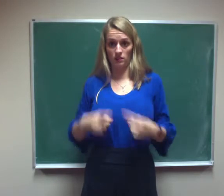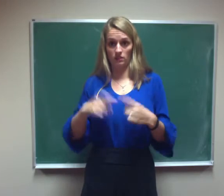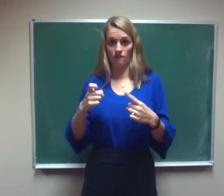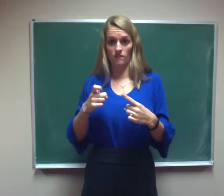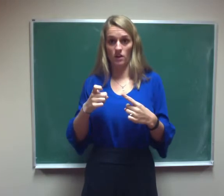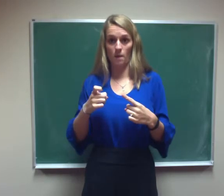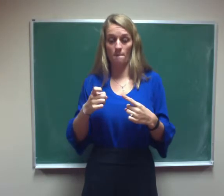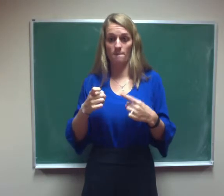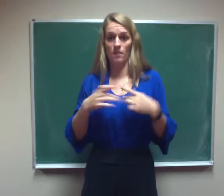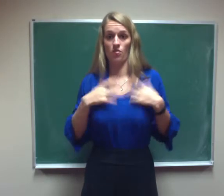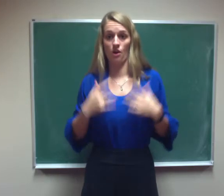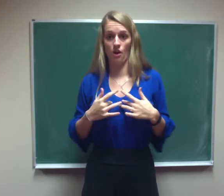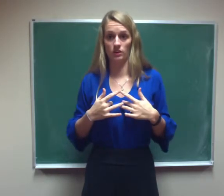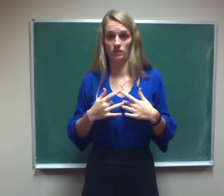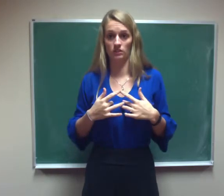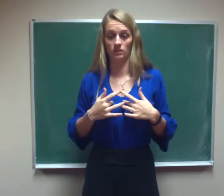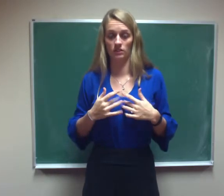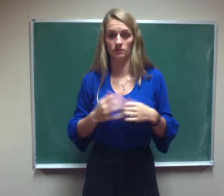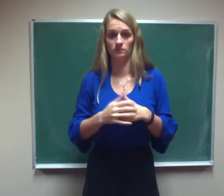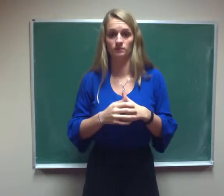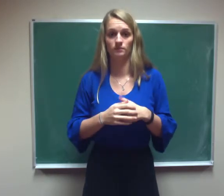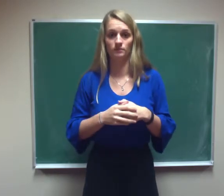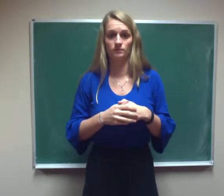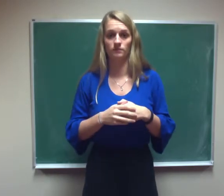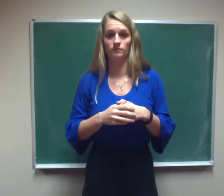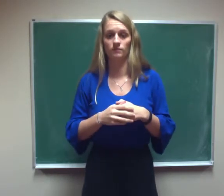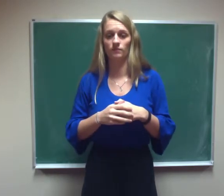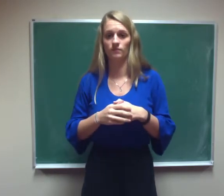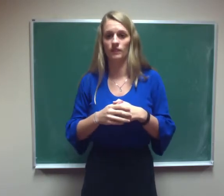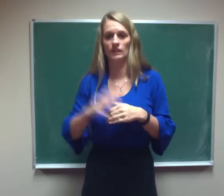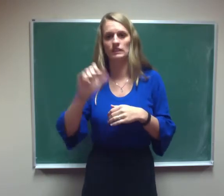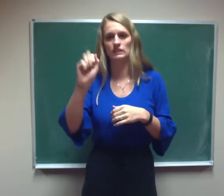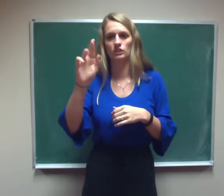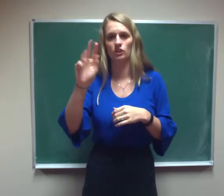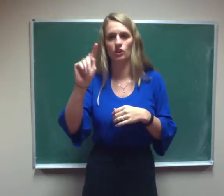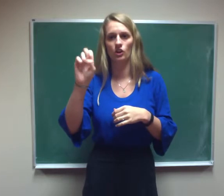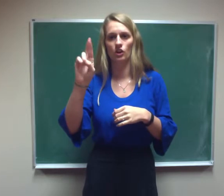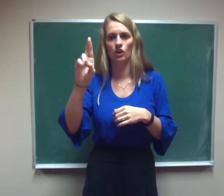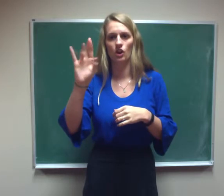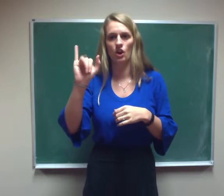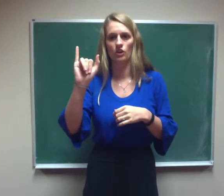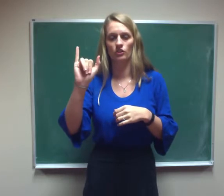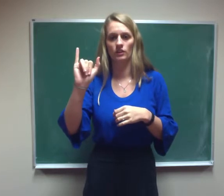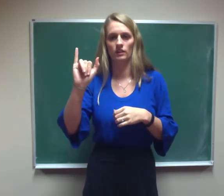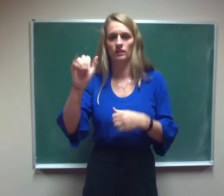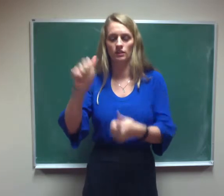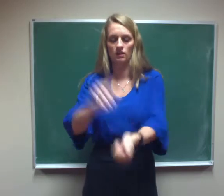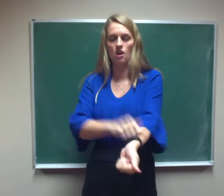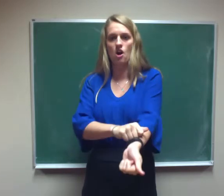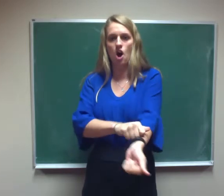artery because it carries blood away from the body, but it's unlike most arteries because it carries deoxygenated or bad